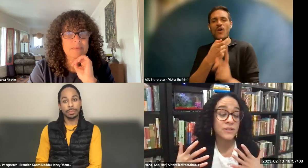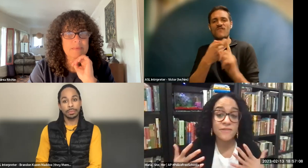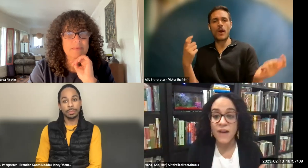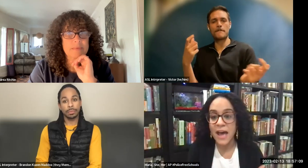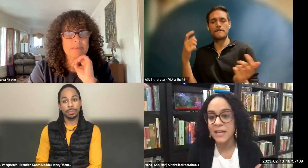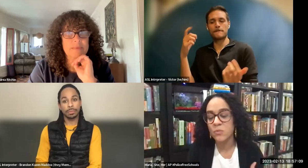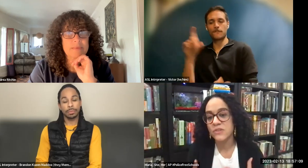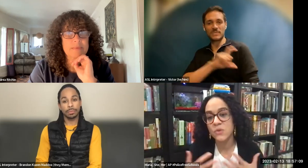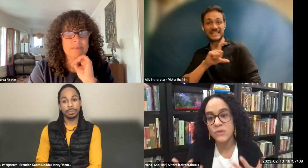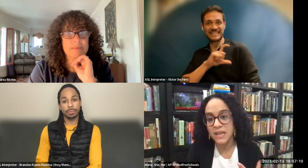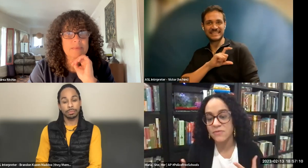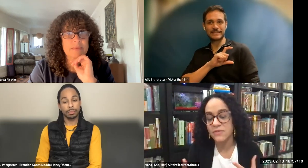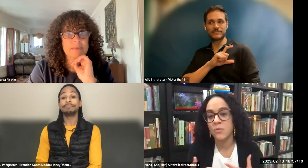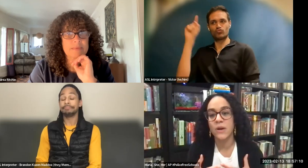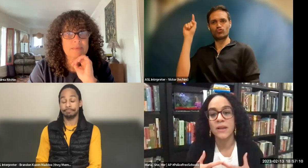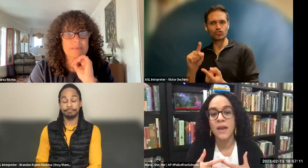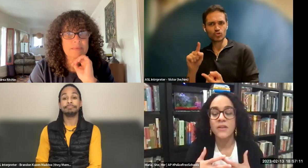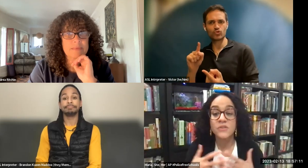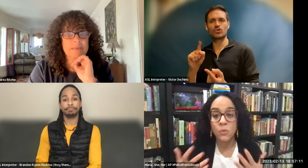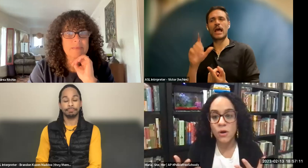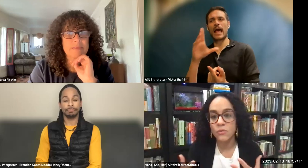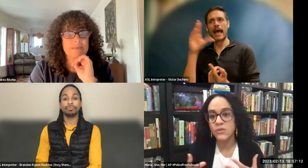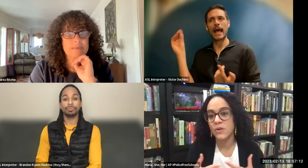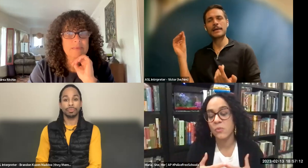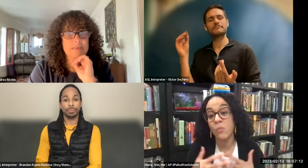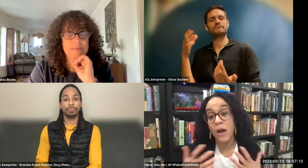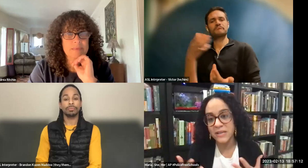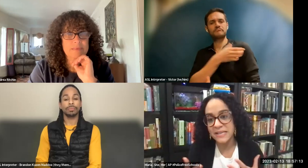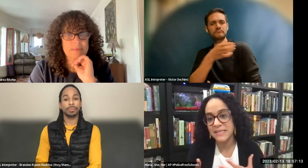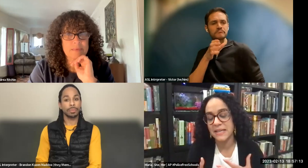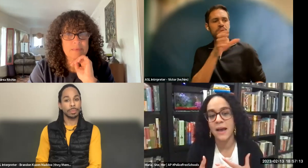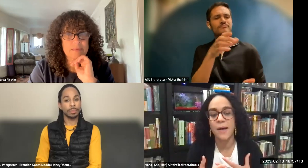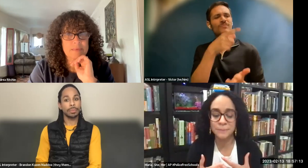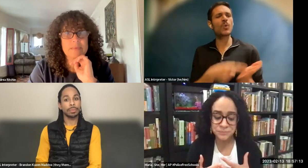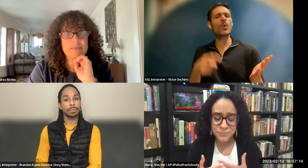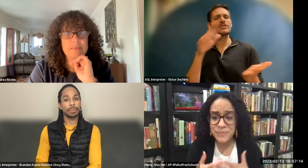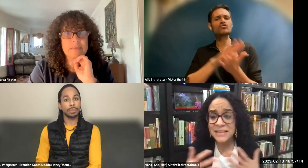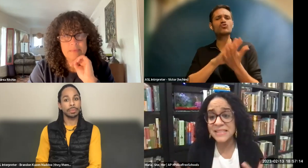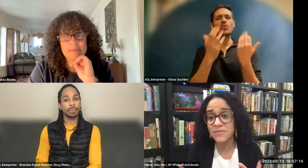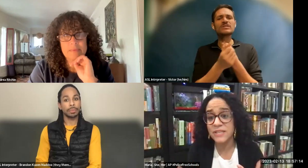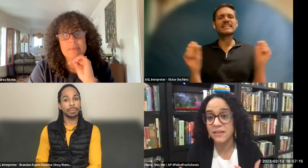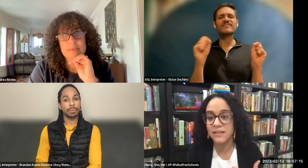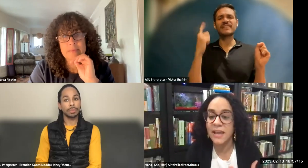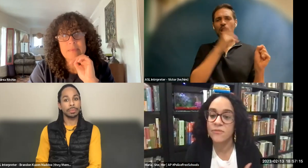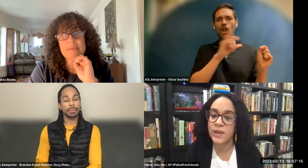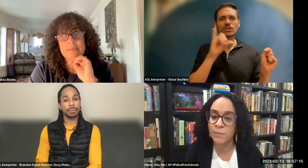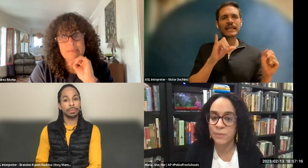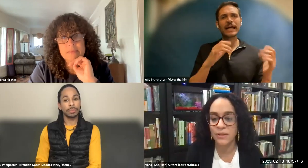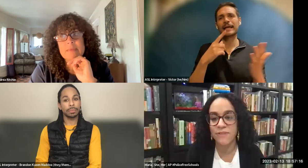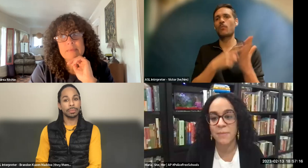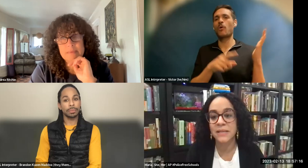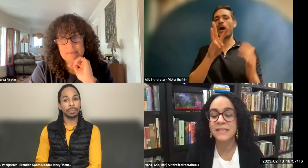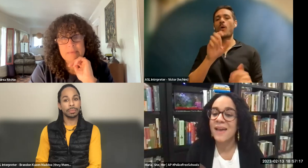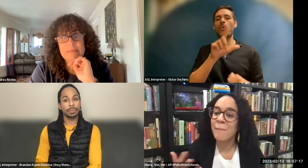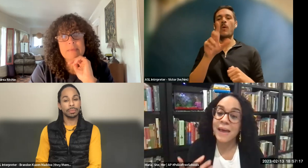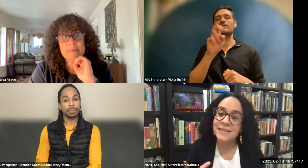be able to define what school safety, what school culture, what wellness and safety look like for young people